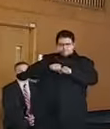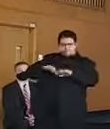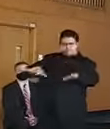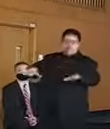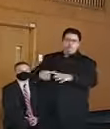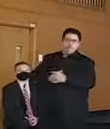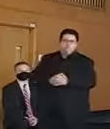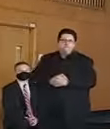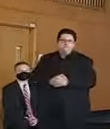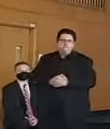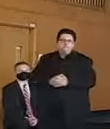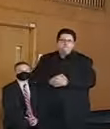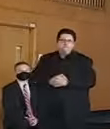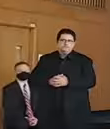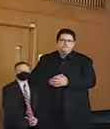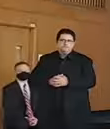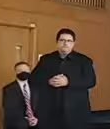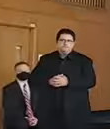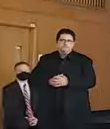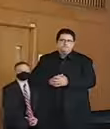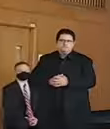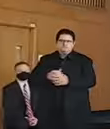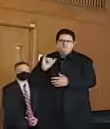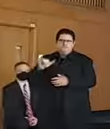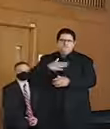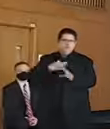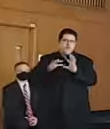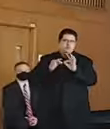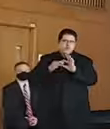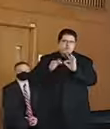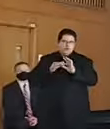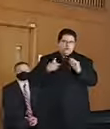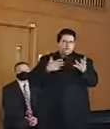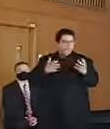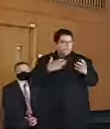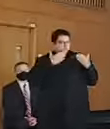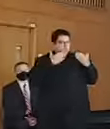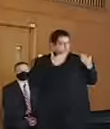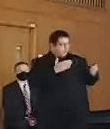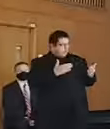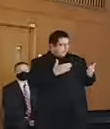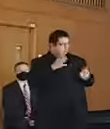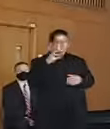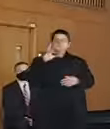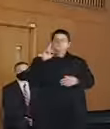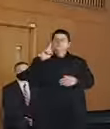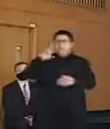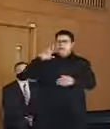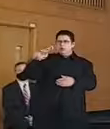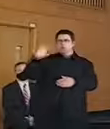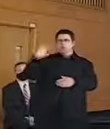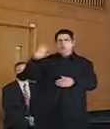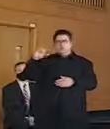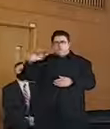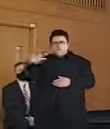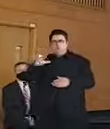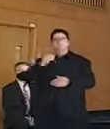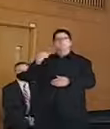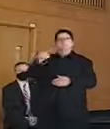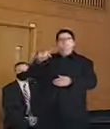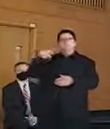So those are my concluding remarks. I do want to thank Dr. McCord and Dr. Page for all their